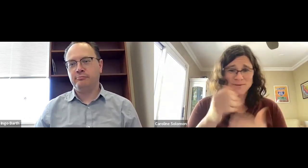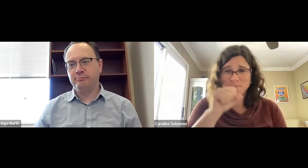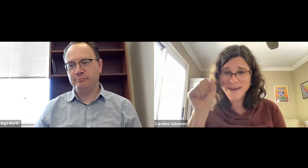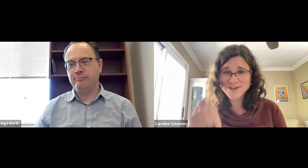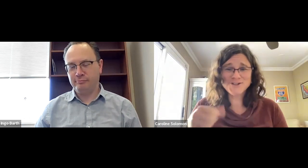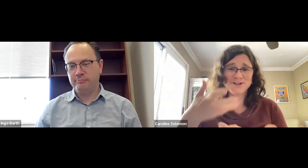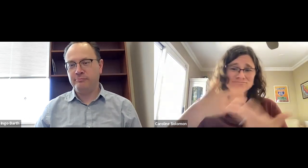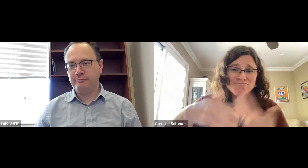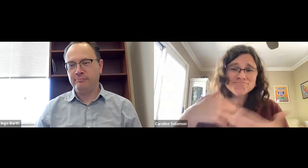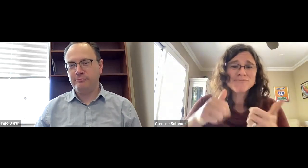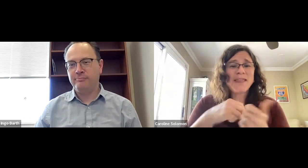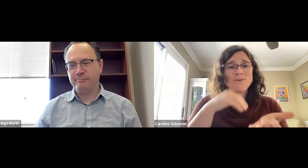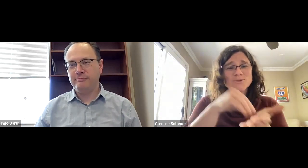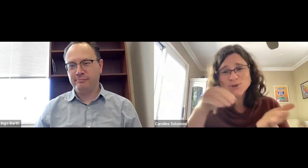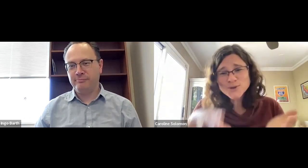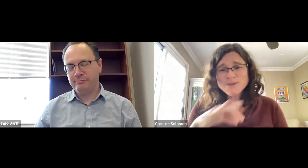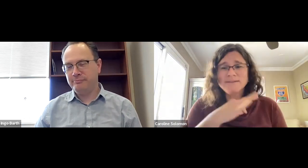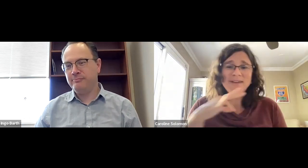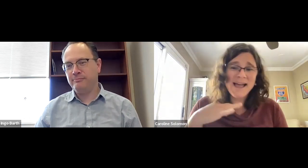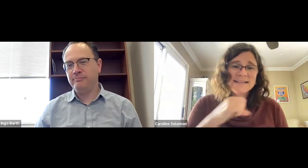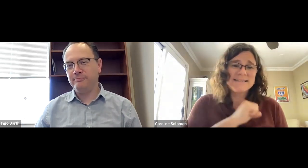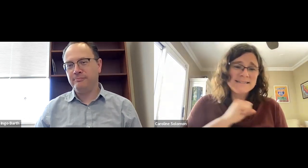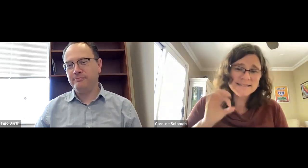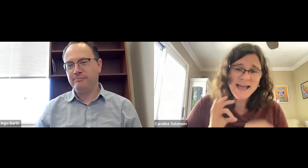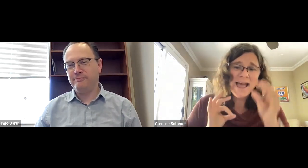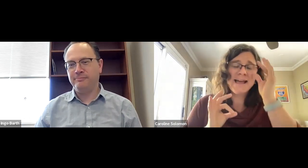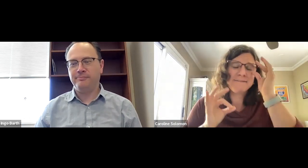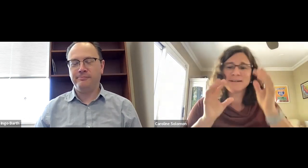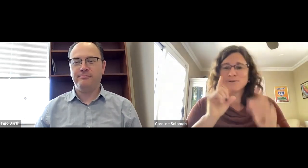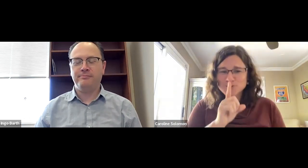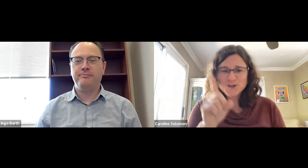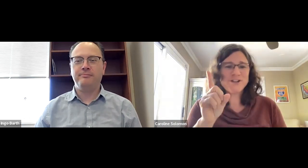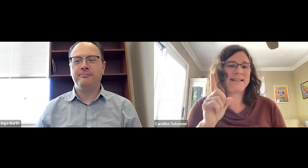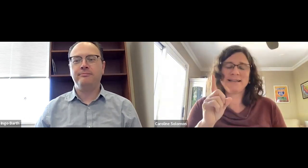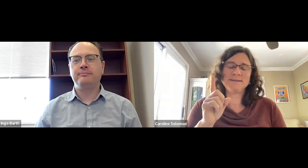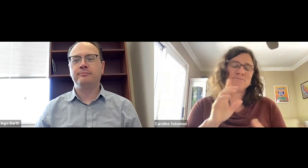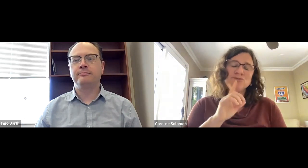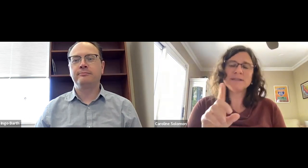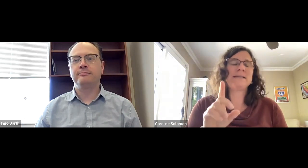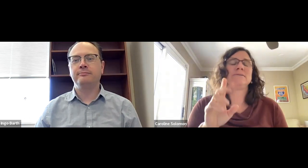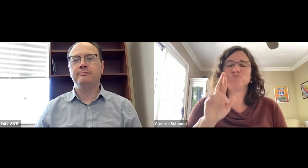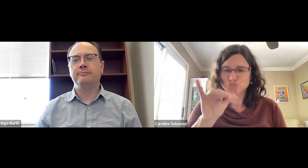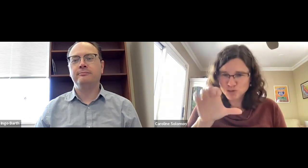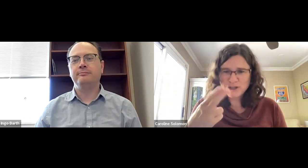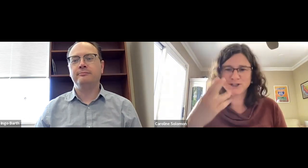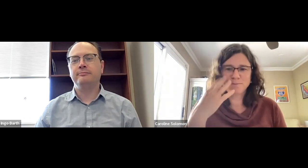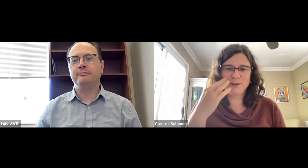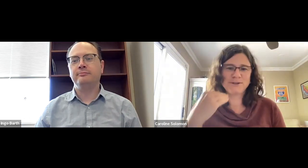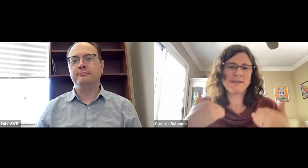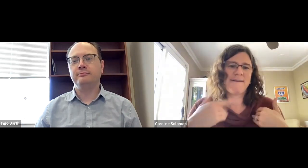all here today. You know, it's the end of semester. It's so nice to have the students and staff be interacting with all of us. This